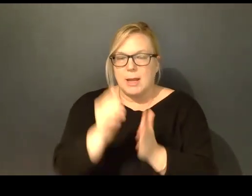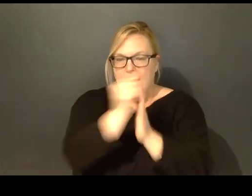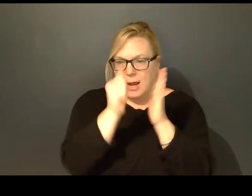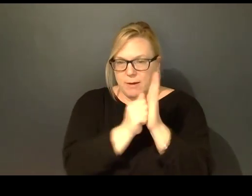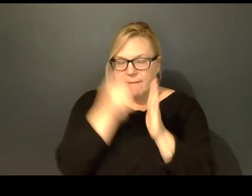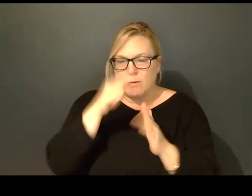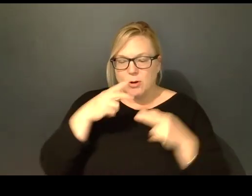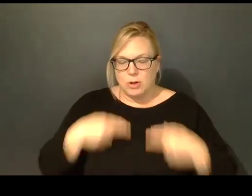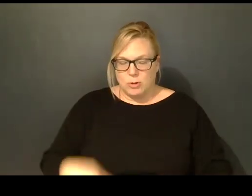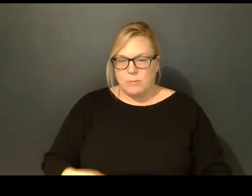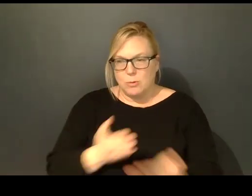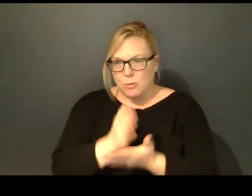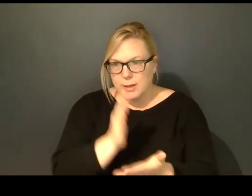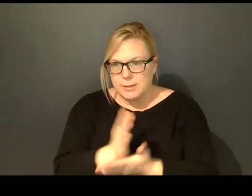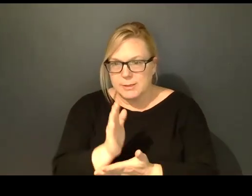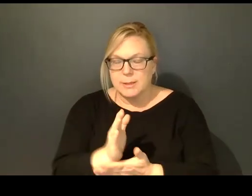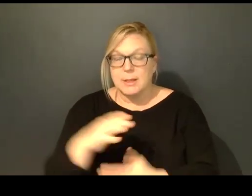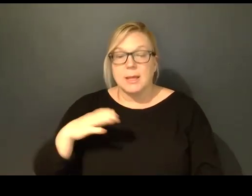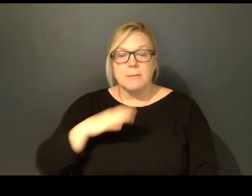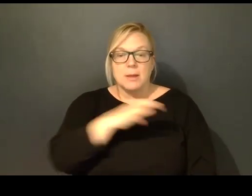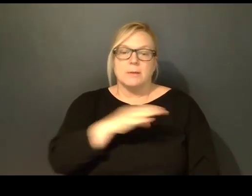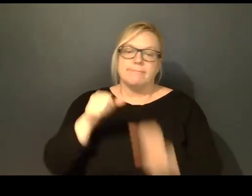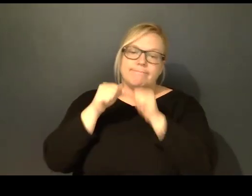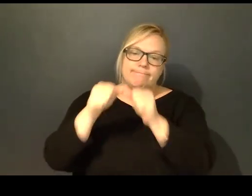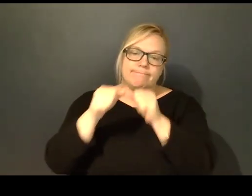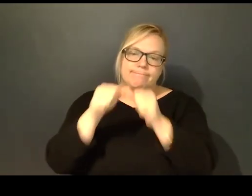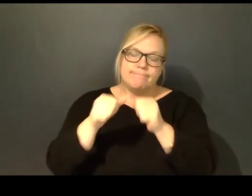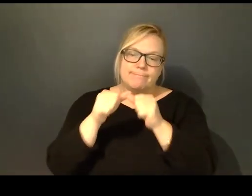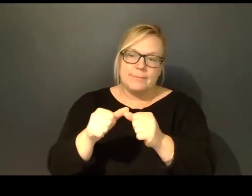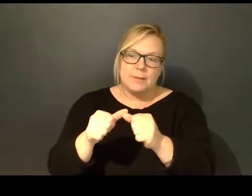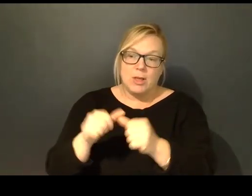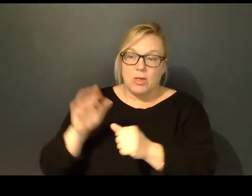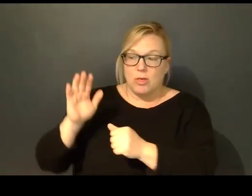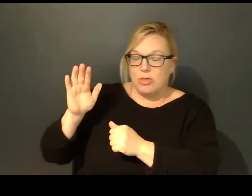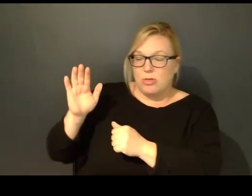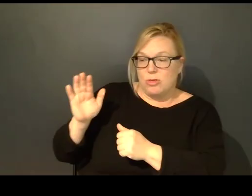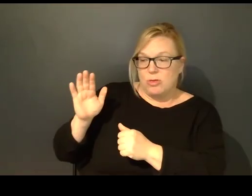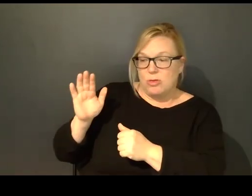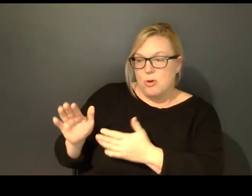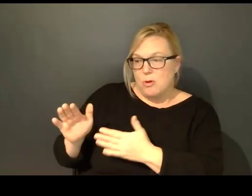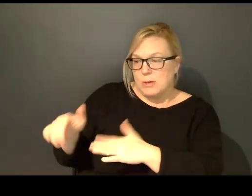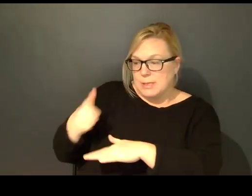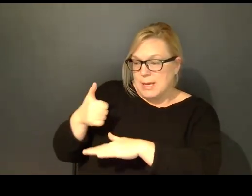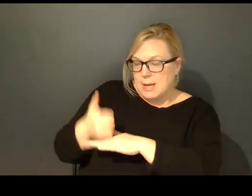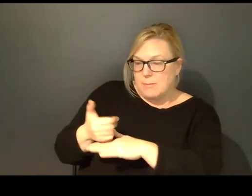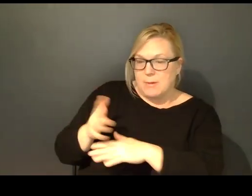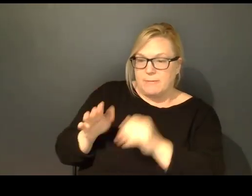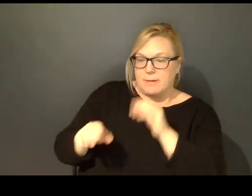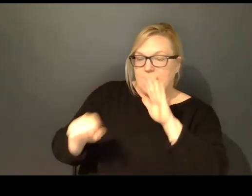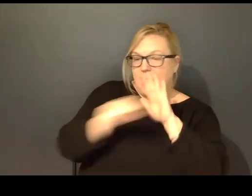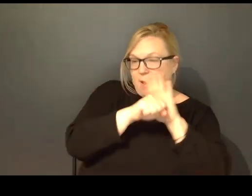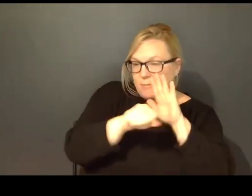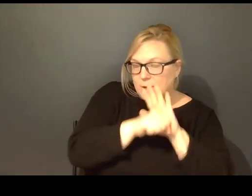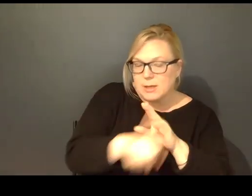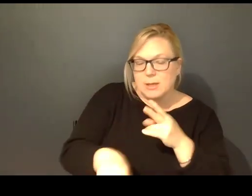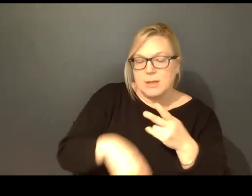Rights Act. The Commission continues to build upon their legacy of advocacy and in